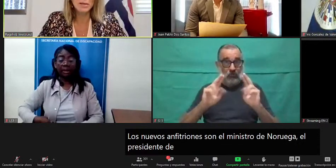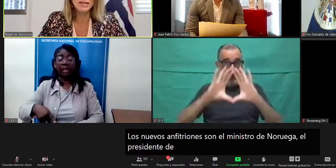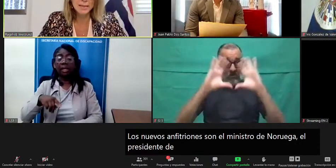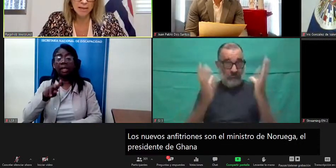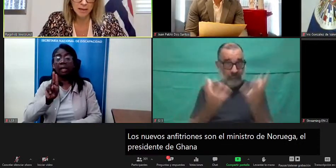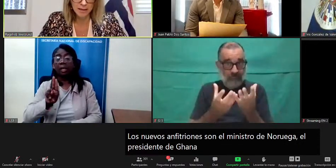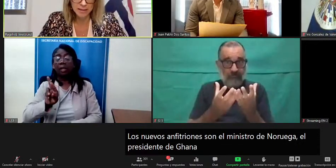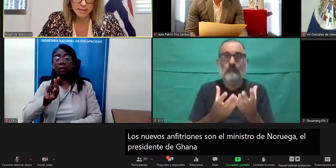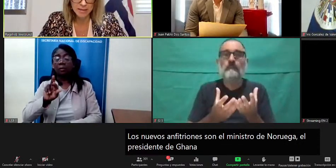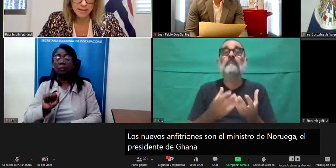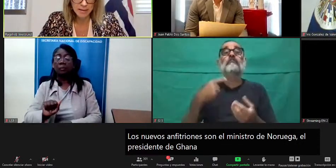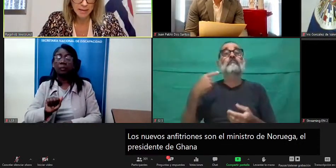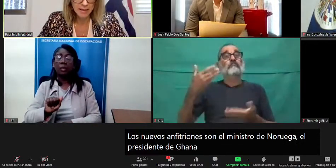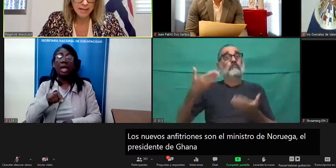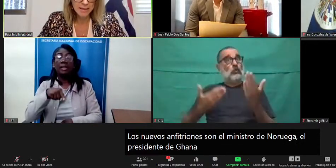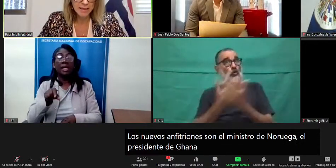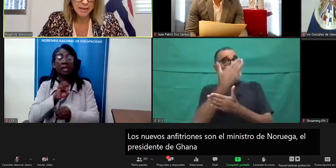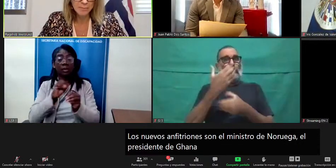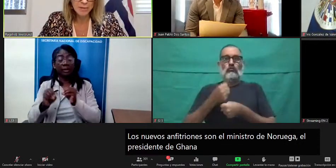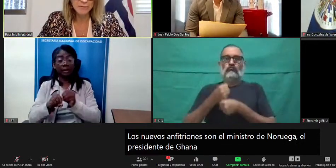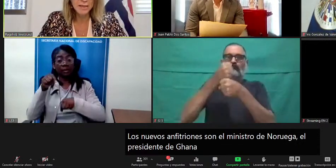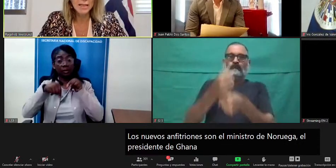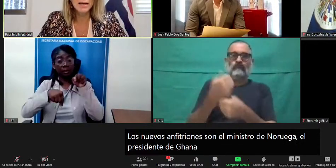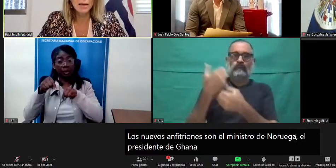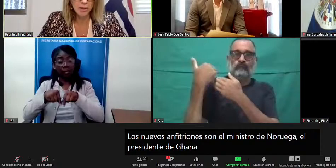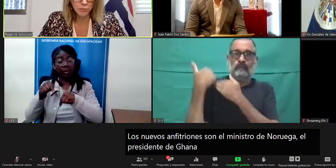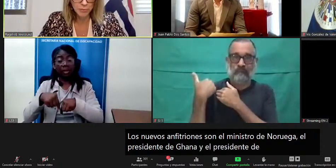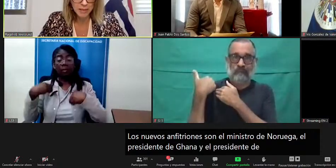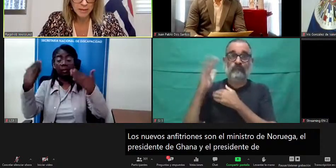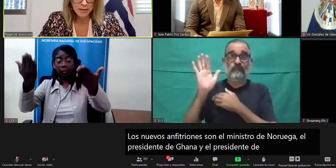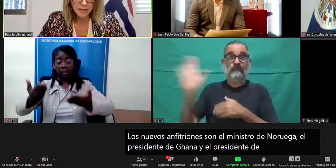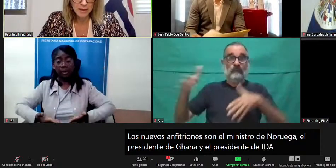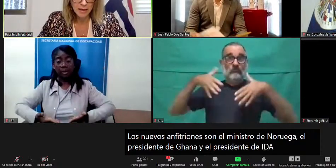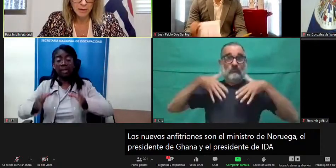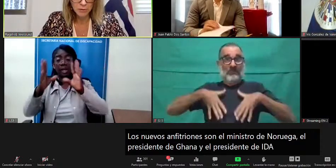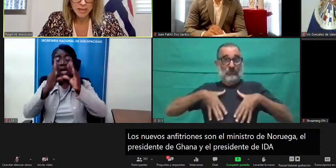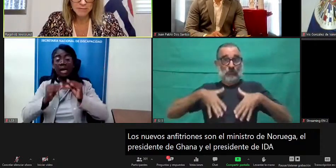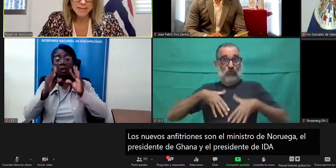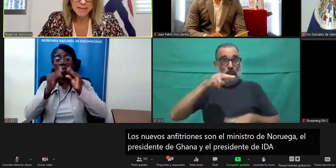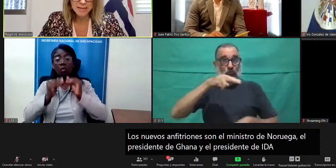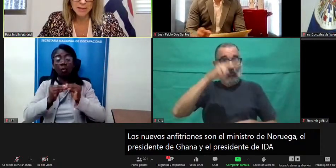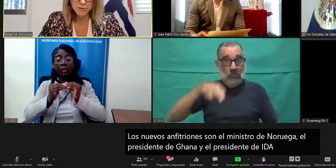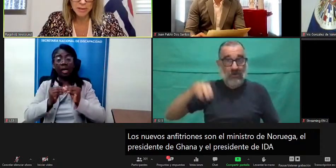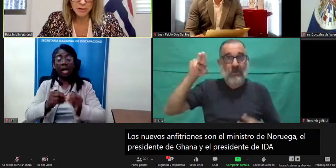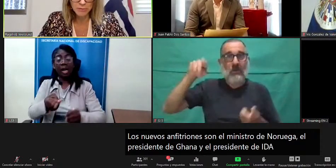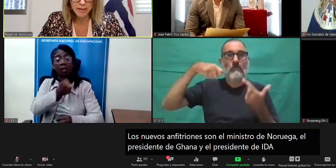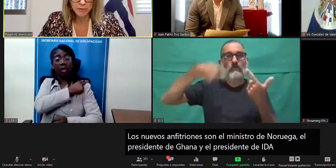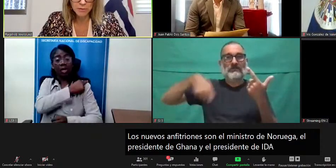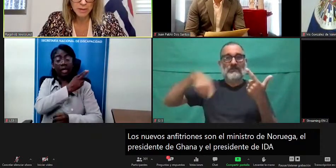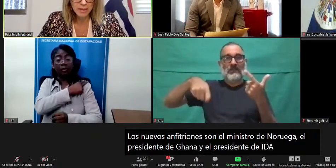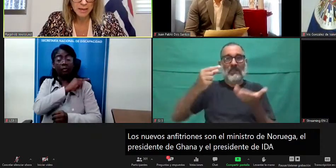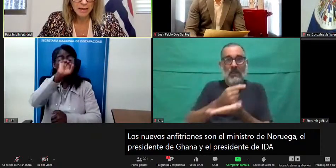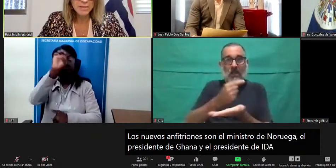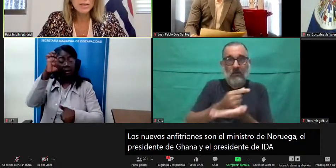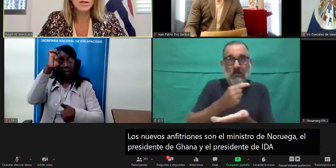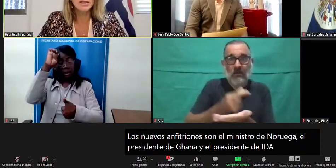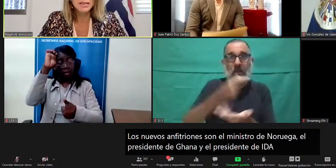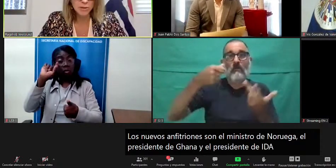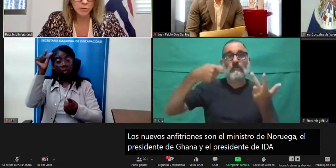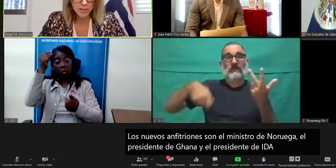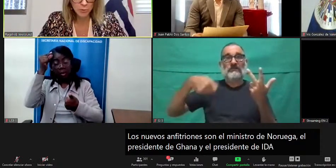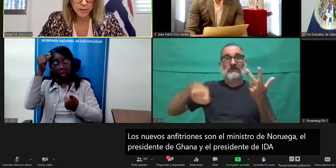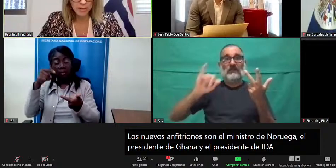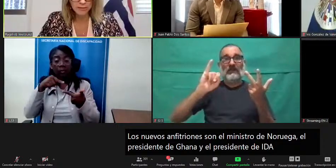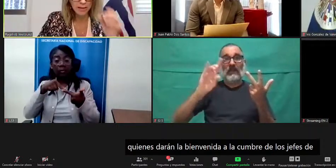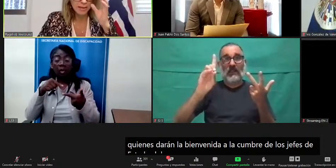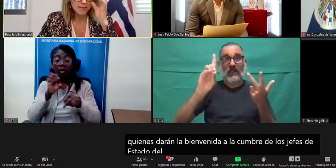the president of the international disability alliance that will welcome people to the summit to the heads